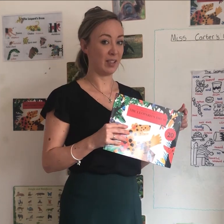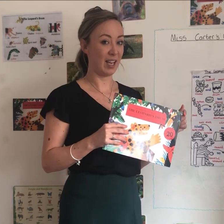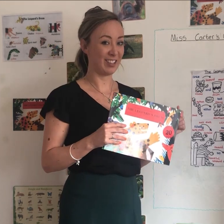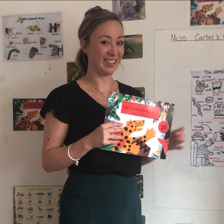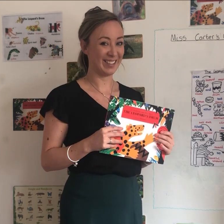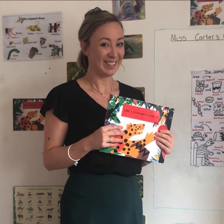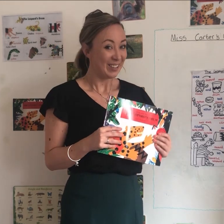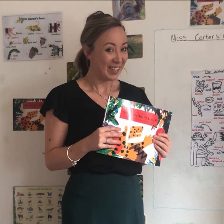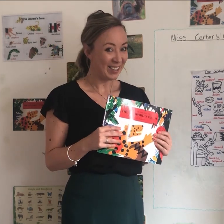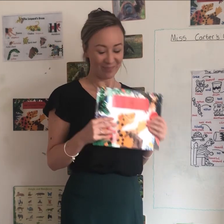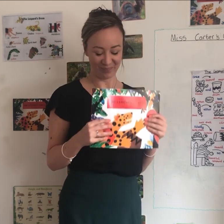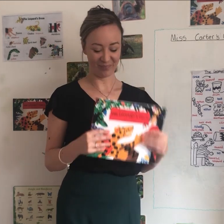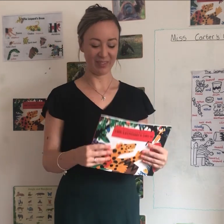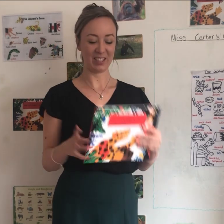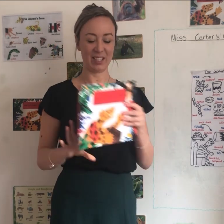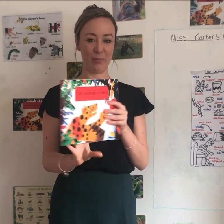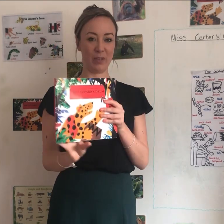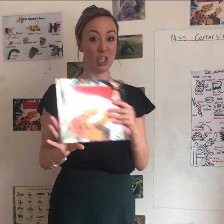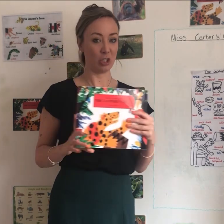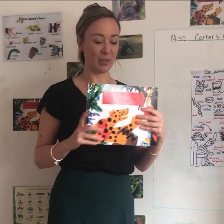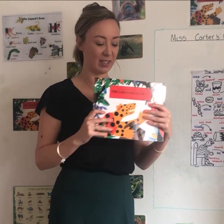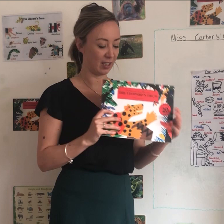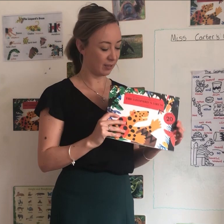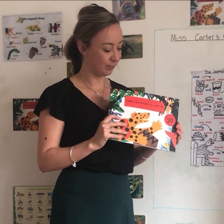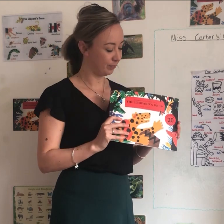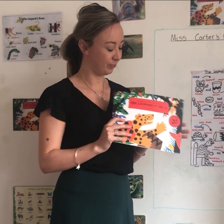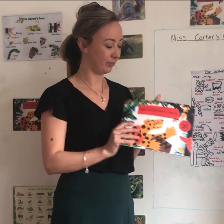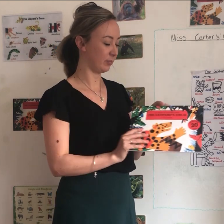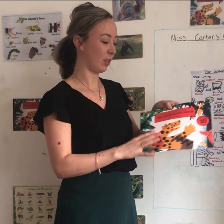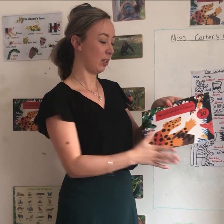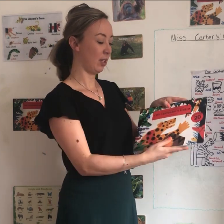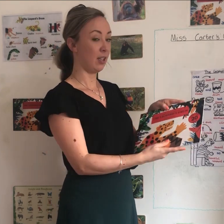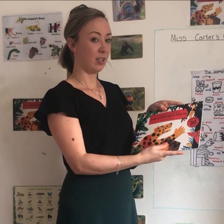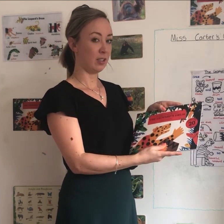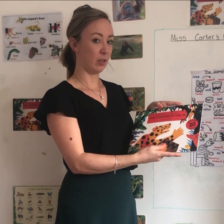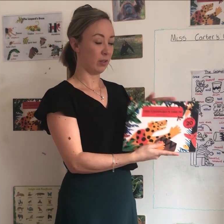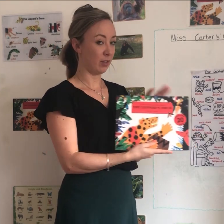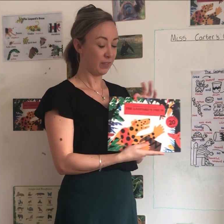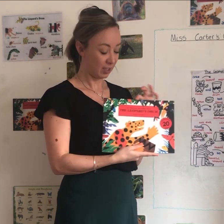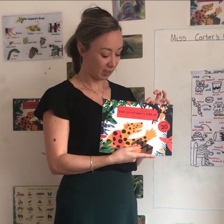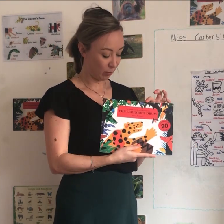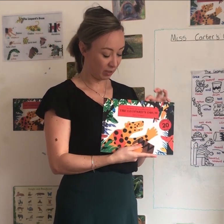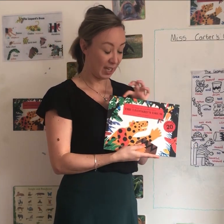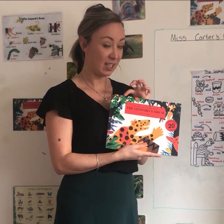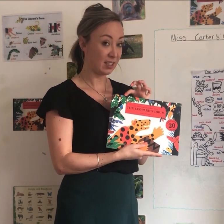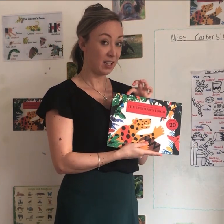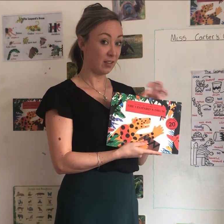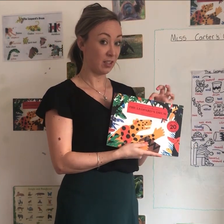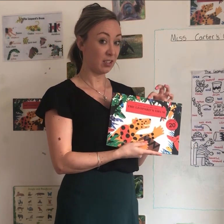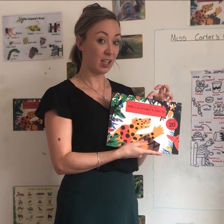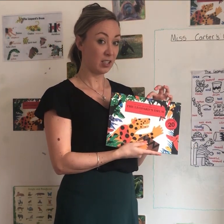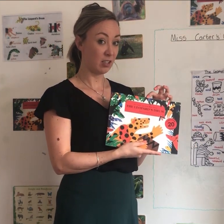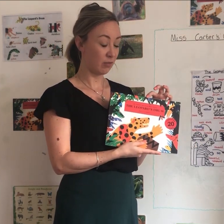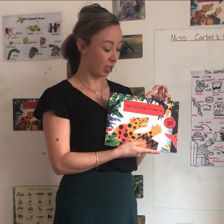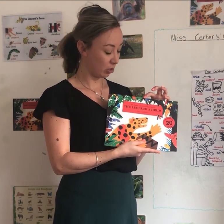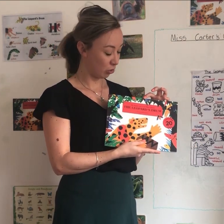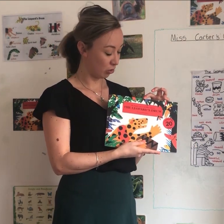the actions. Okay? So, shall we start? So, the first thing we'll say is the title of our